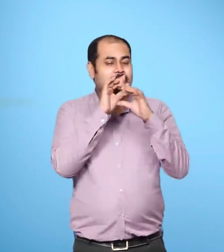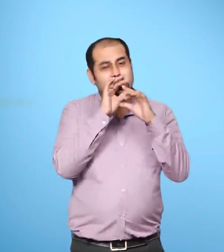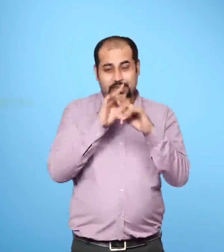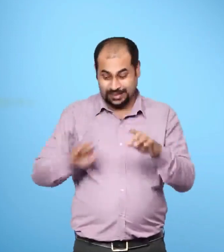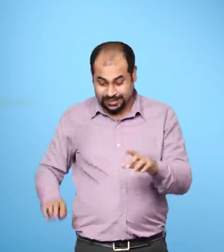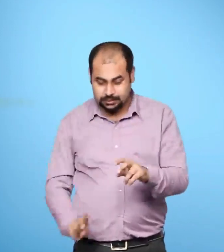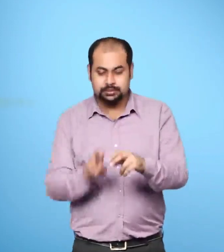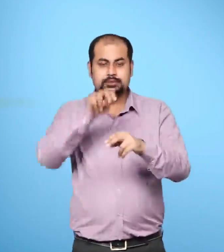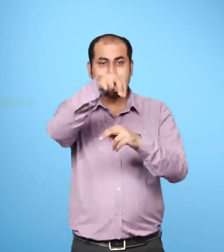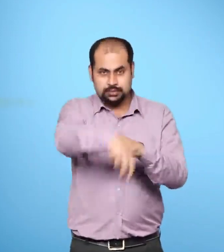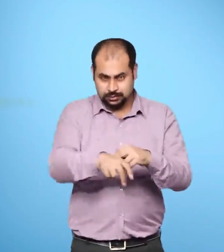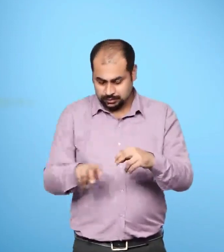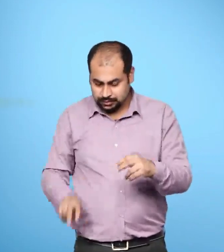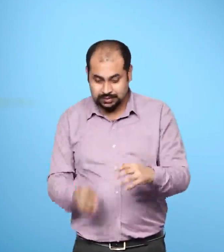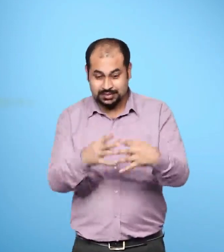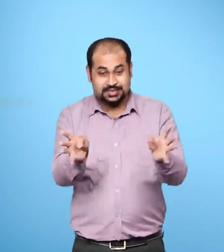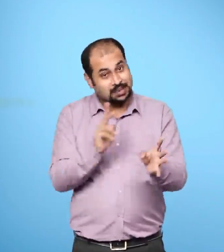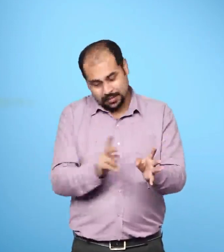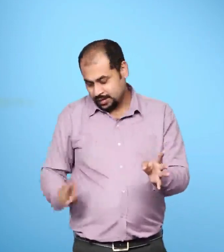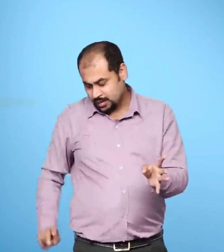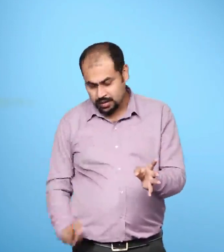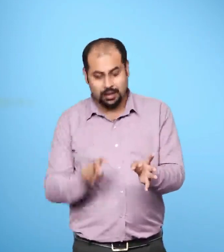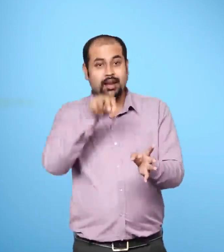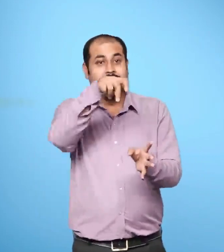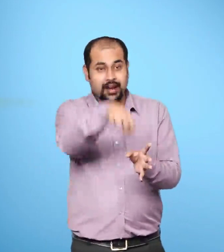And entering the basket one by one.